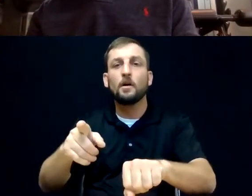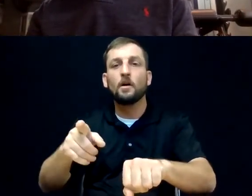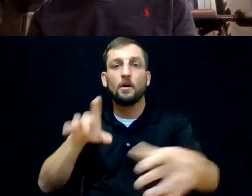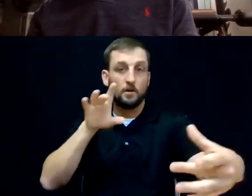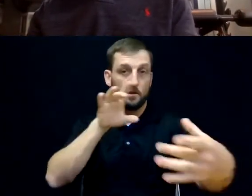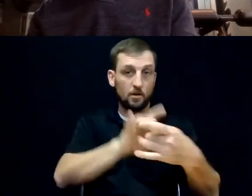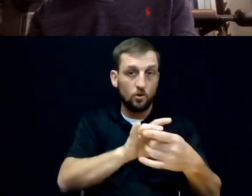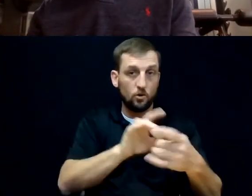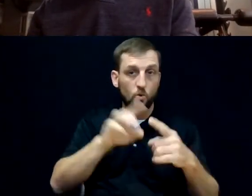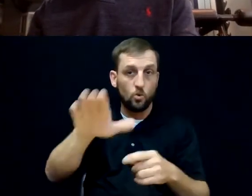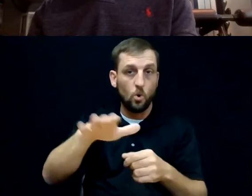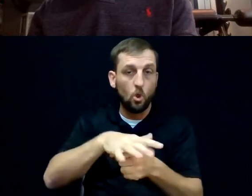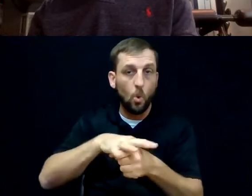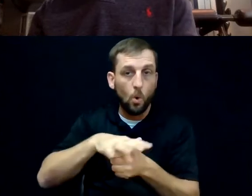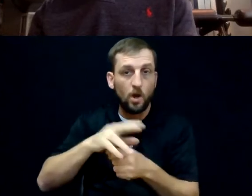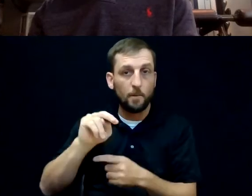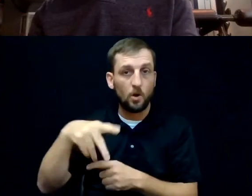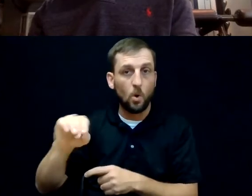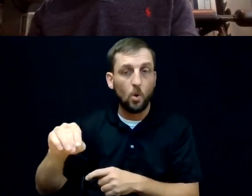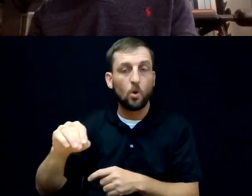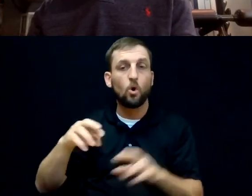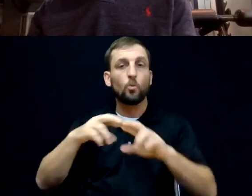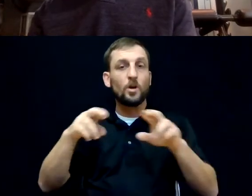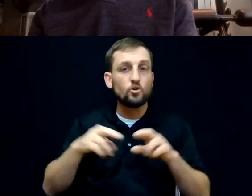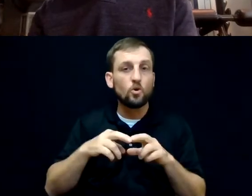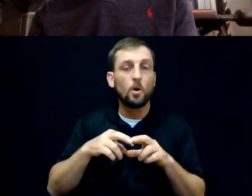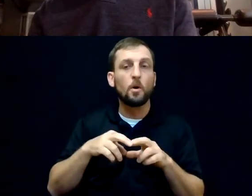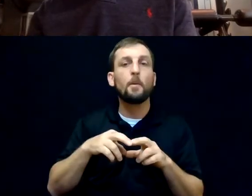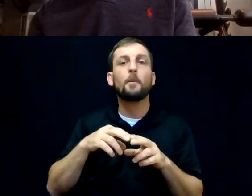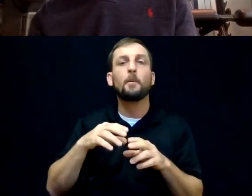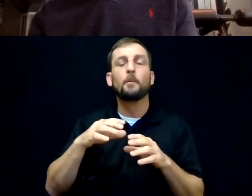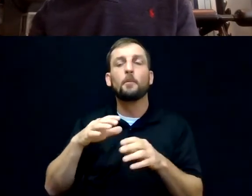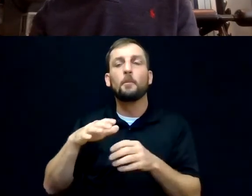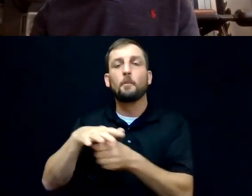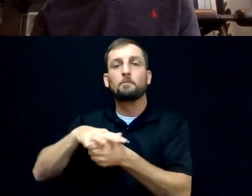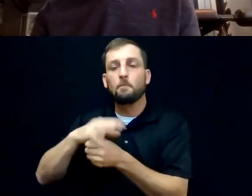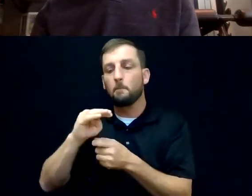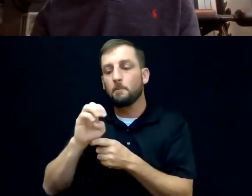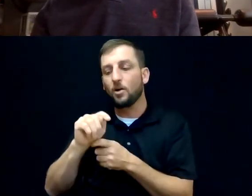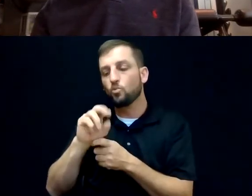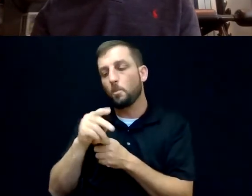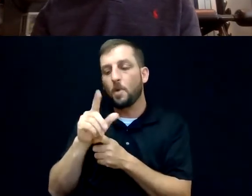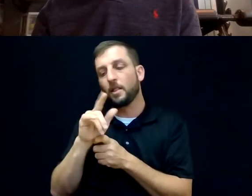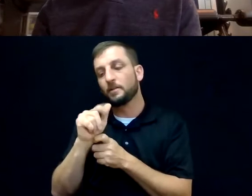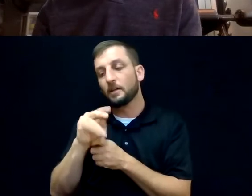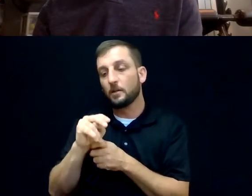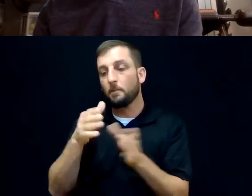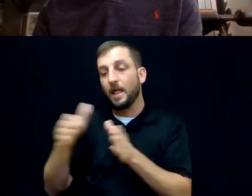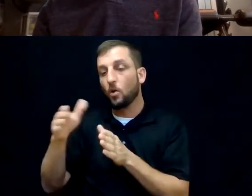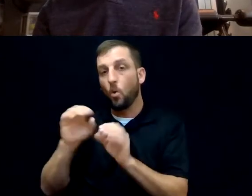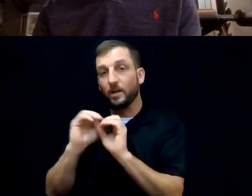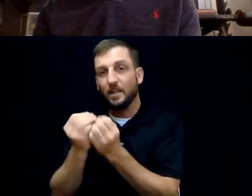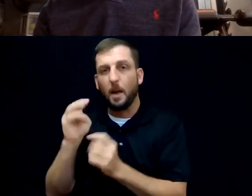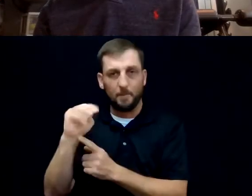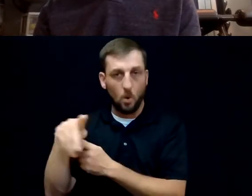MPO, your regional metropolitan planning organization, and reach out to that point of contact